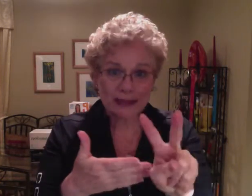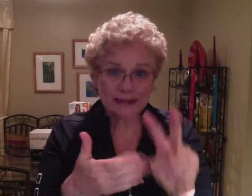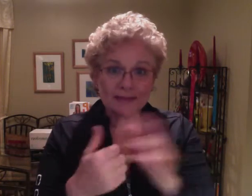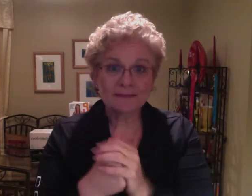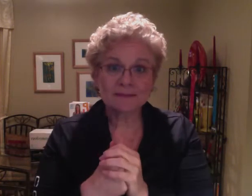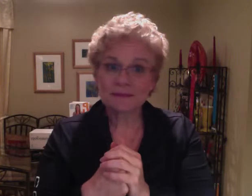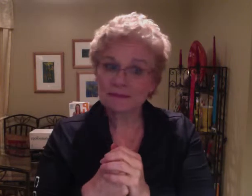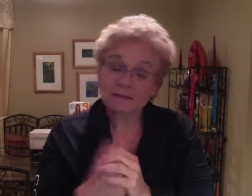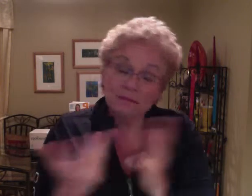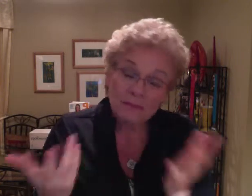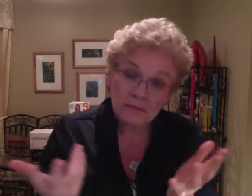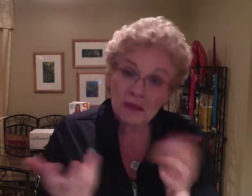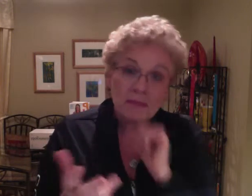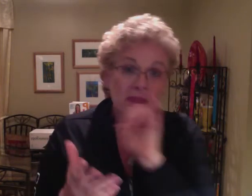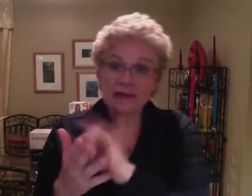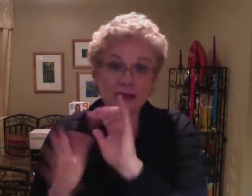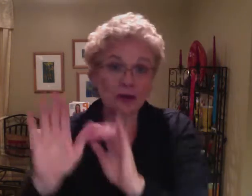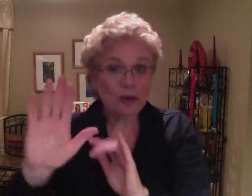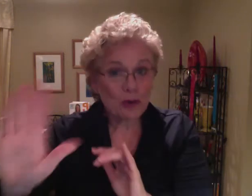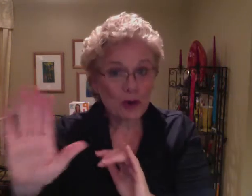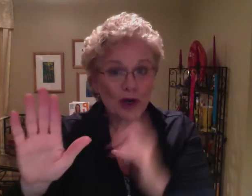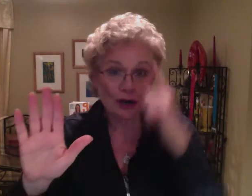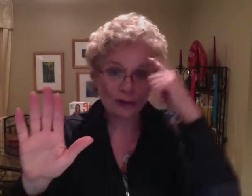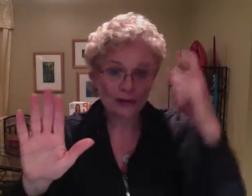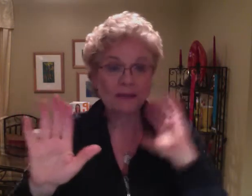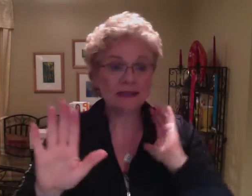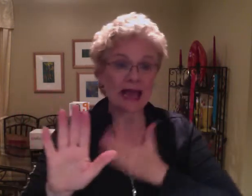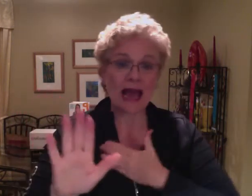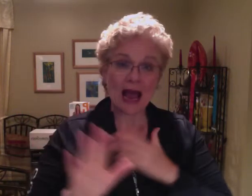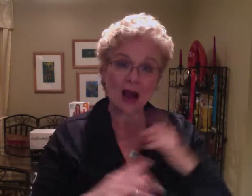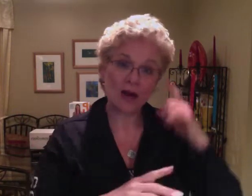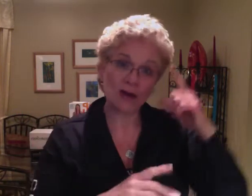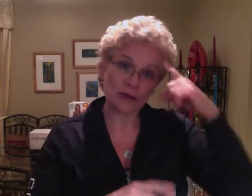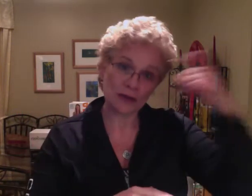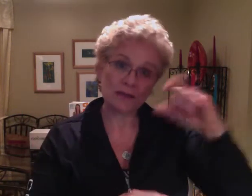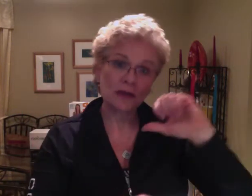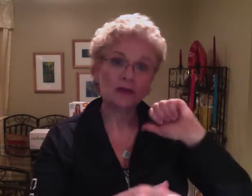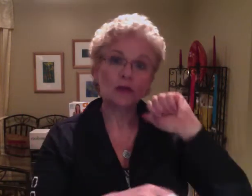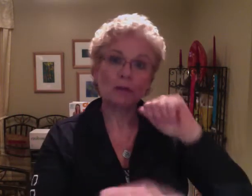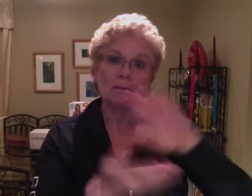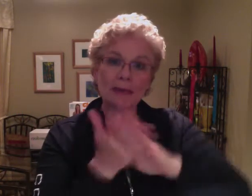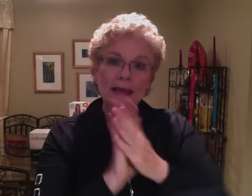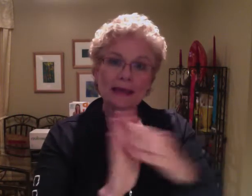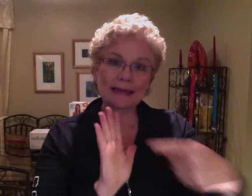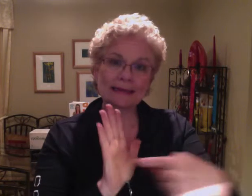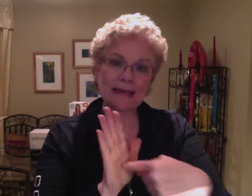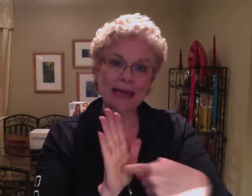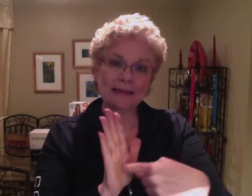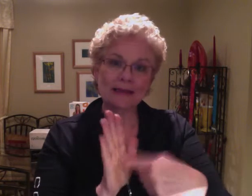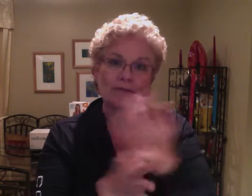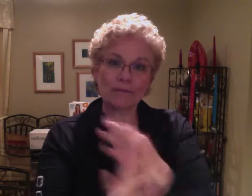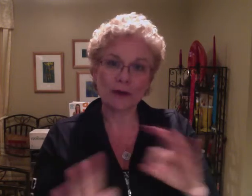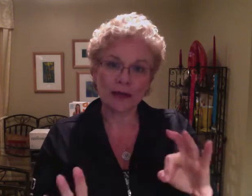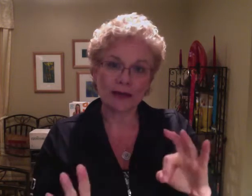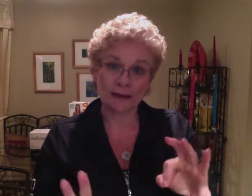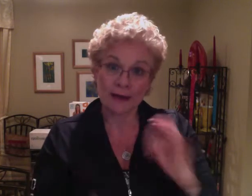everyone's idea of a dream, but we are debt free. We set our goals out And every time I looked at those goals, and every time